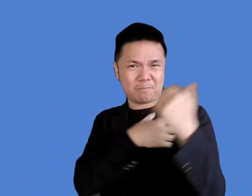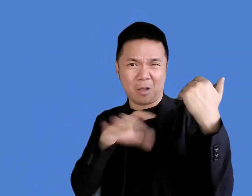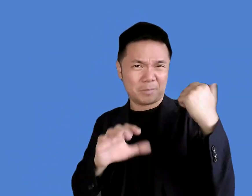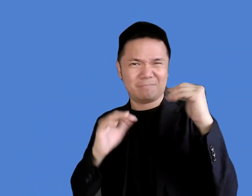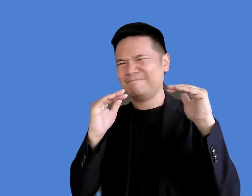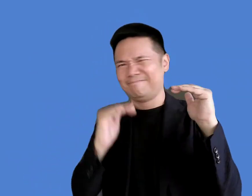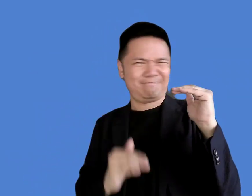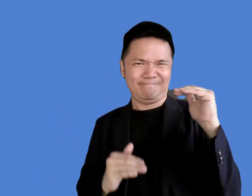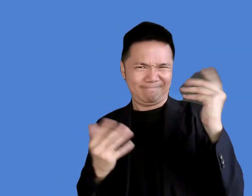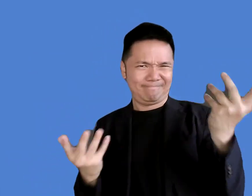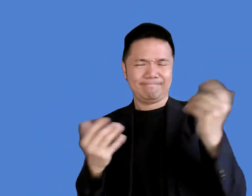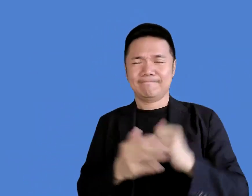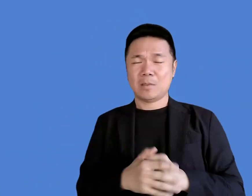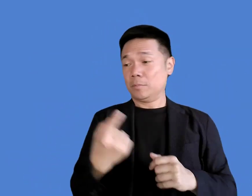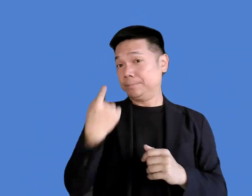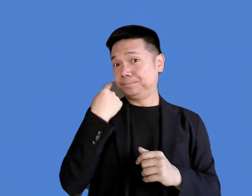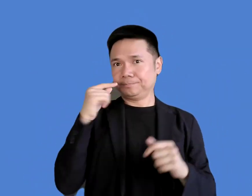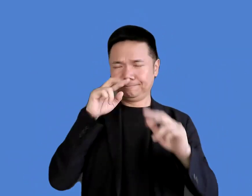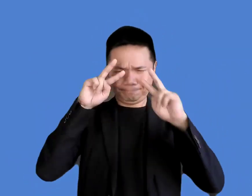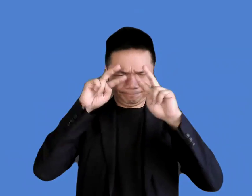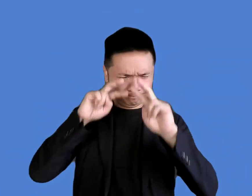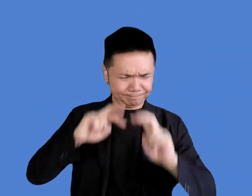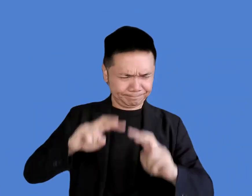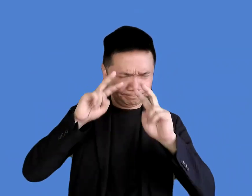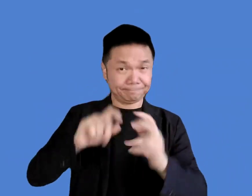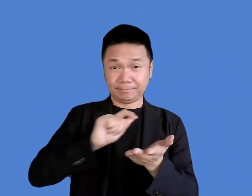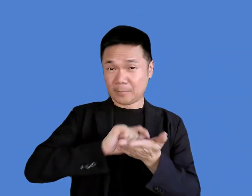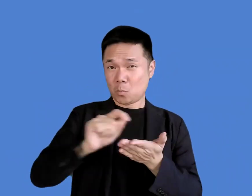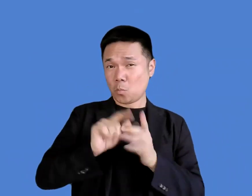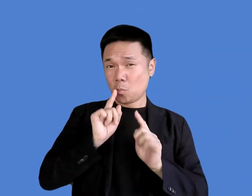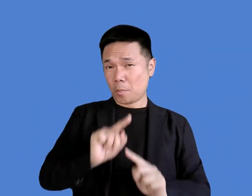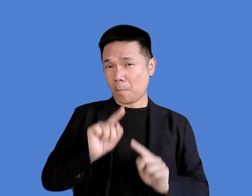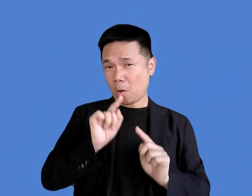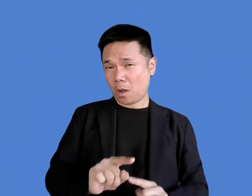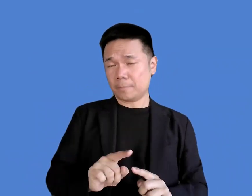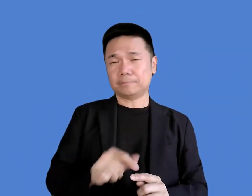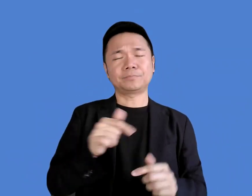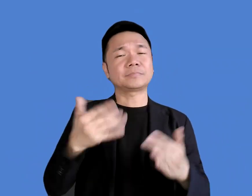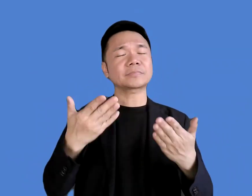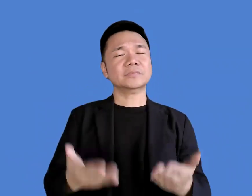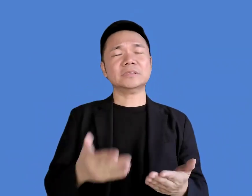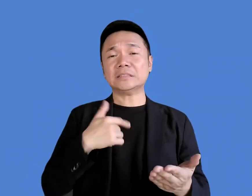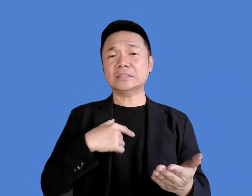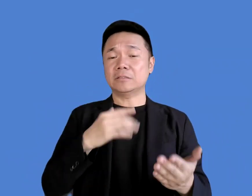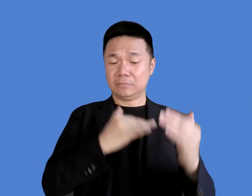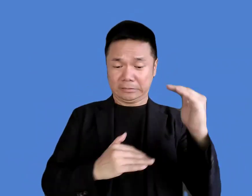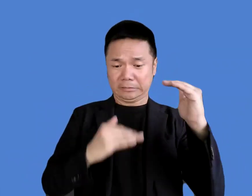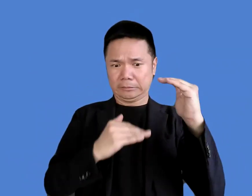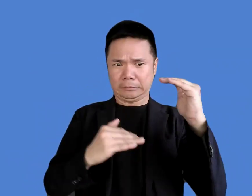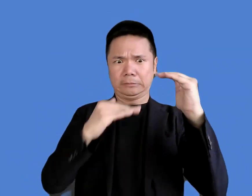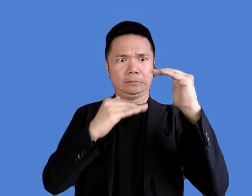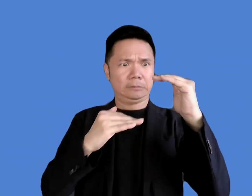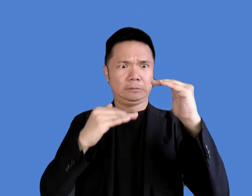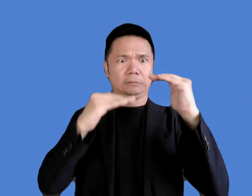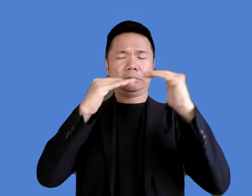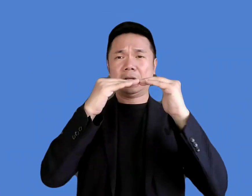According to the most recent Global Gender Gap report, the estimated timeframe to close the gender gap in